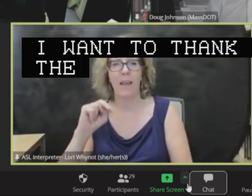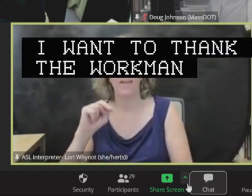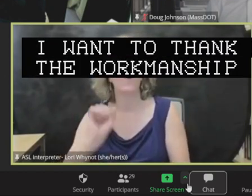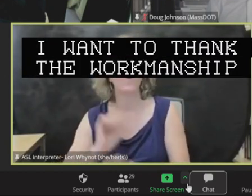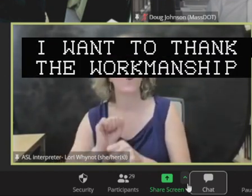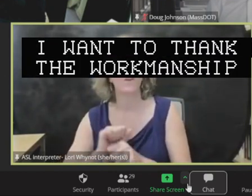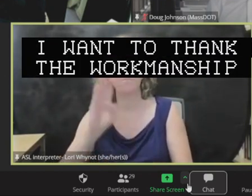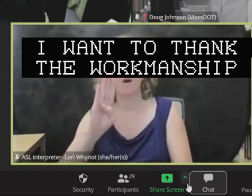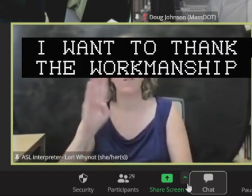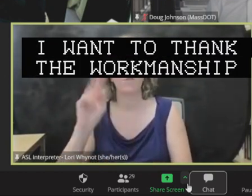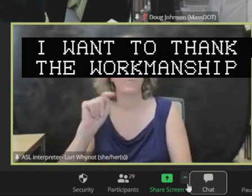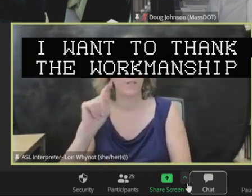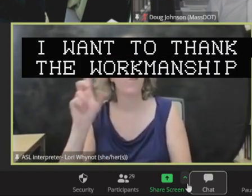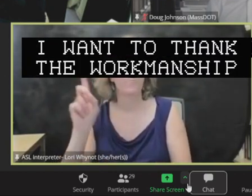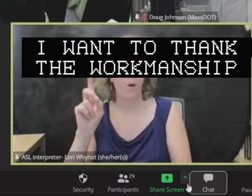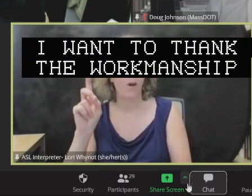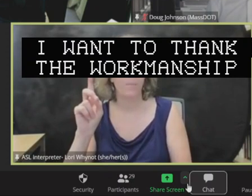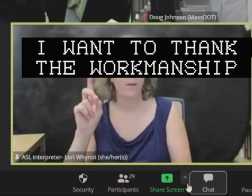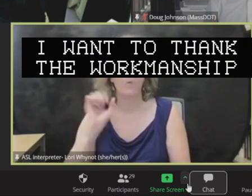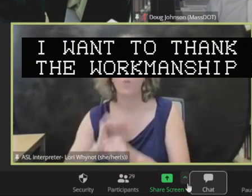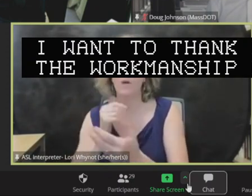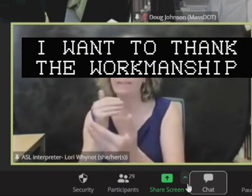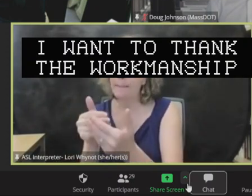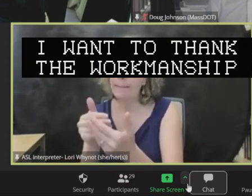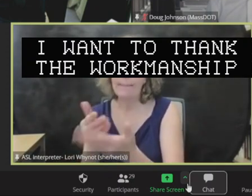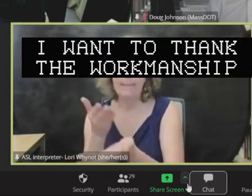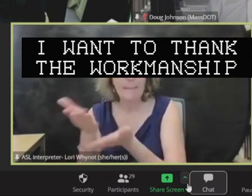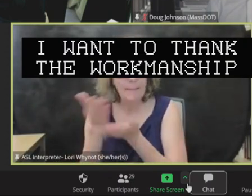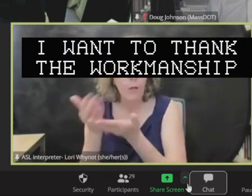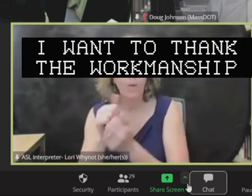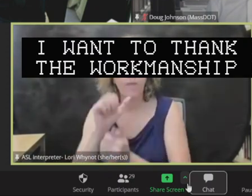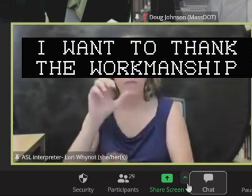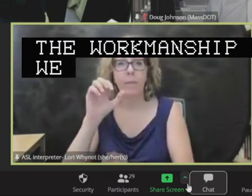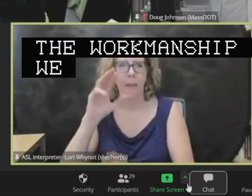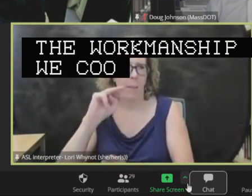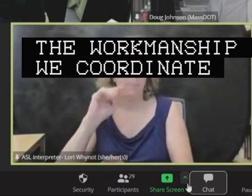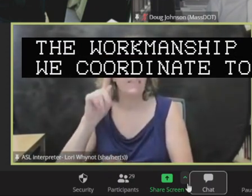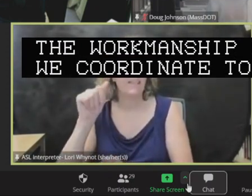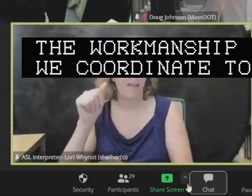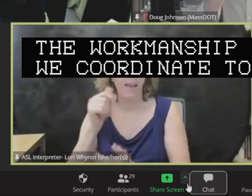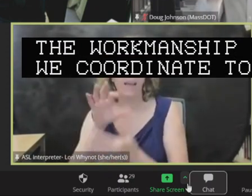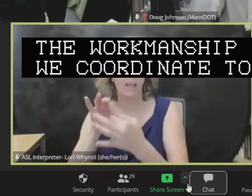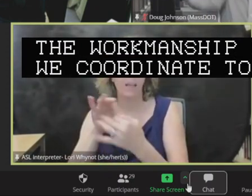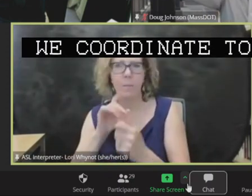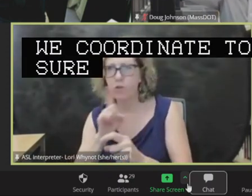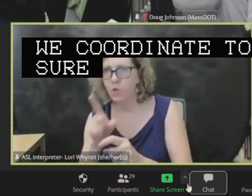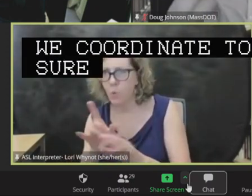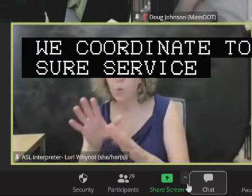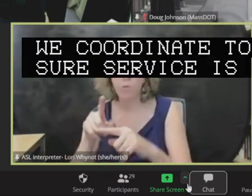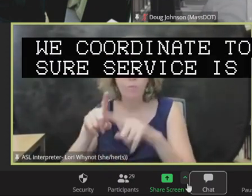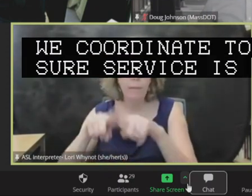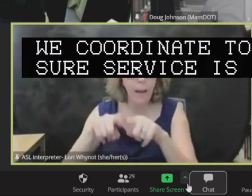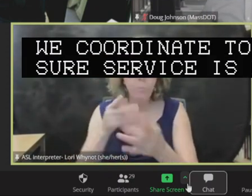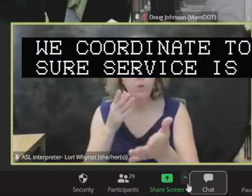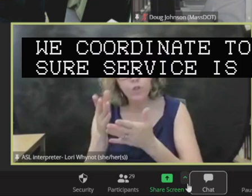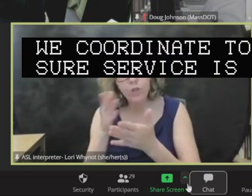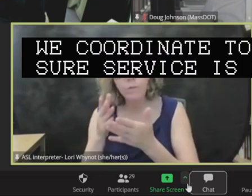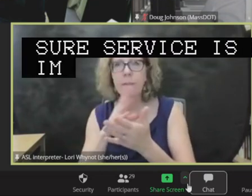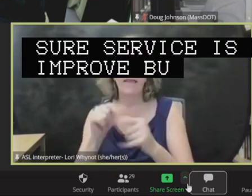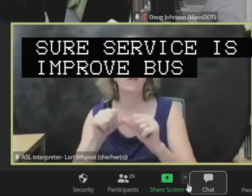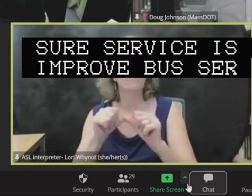Transit Team. So we coordinate closely with the T to sort of make sure that service is reliable and improve bus service across the